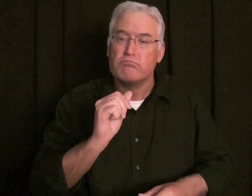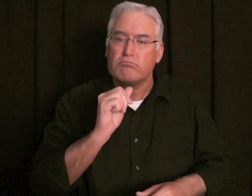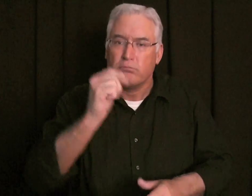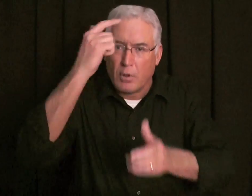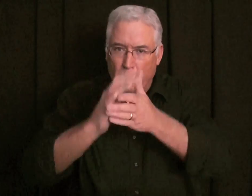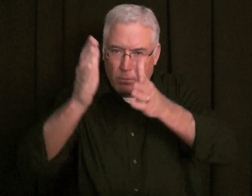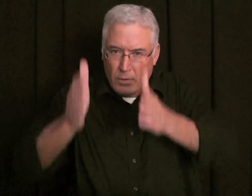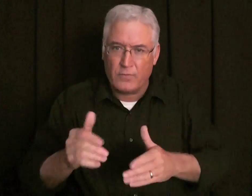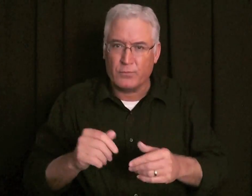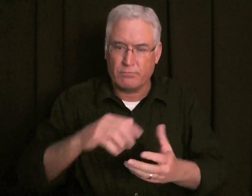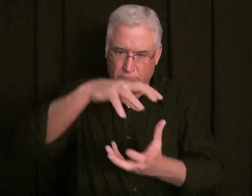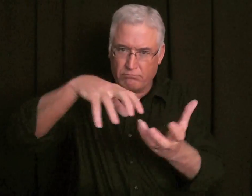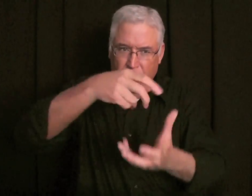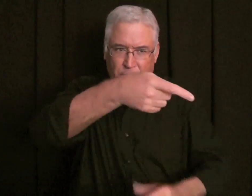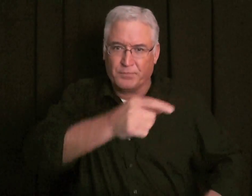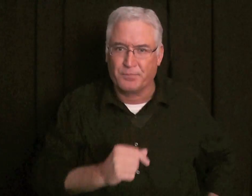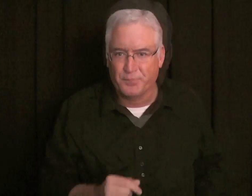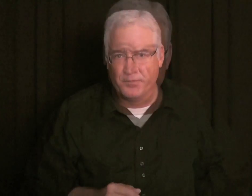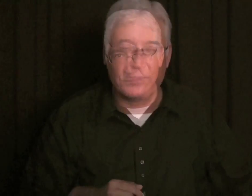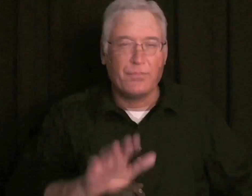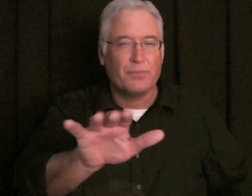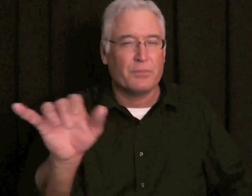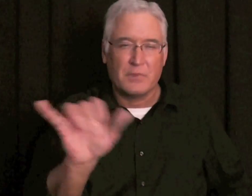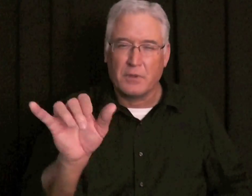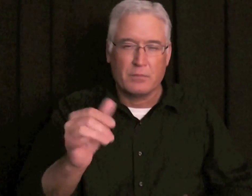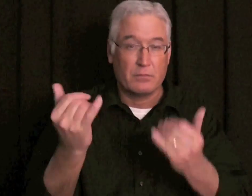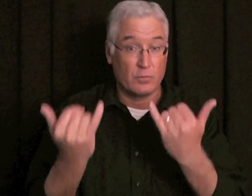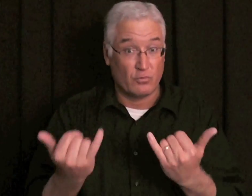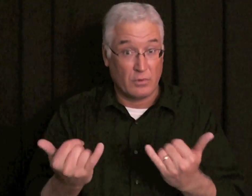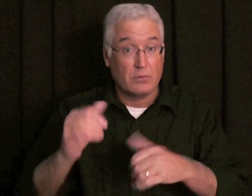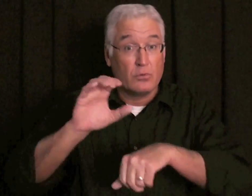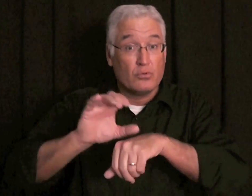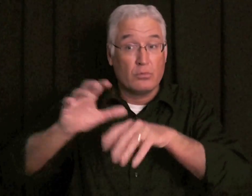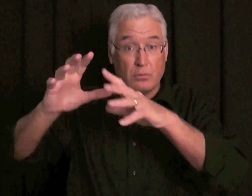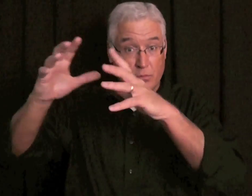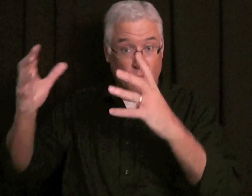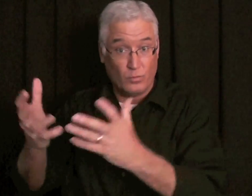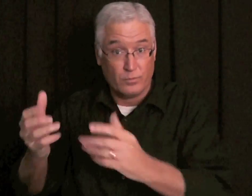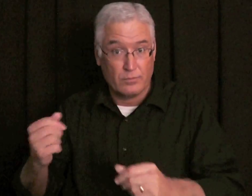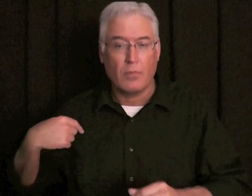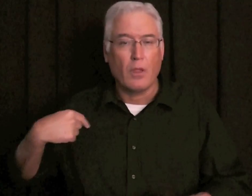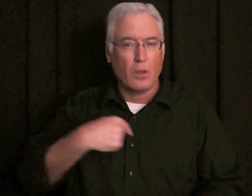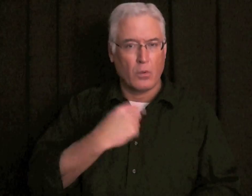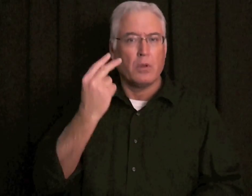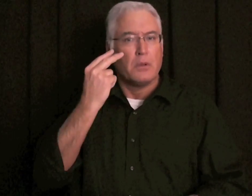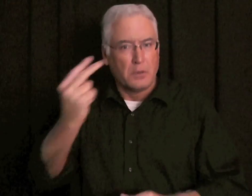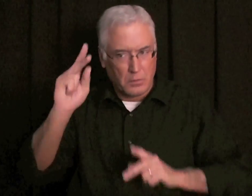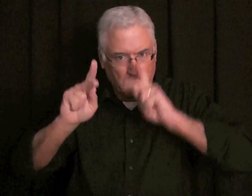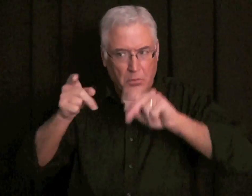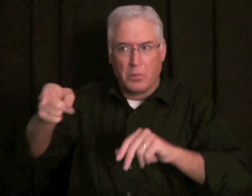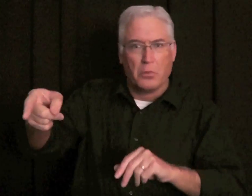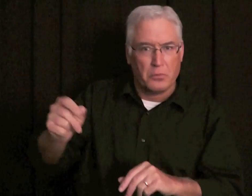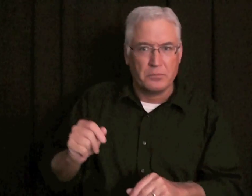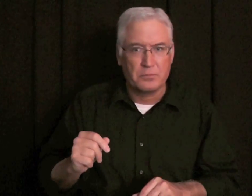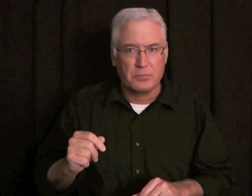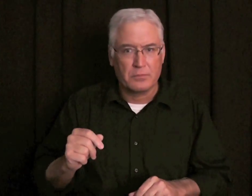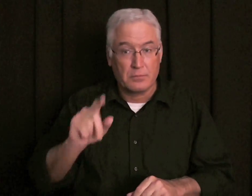was a mixture of non-believers and believers. It's the same today in the church as a whole. We